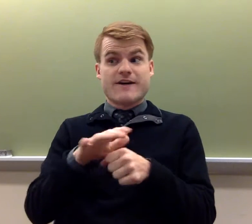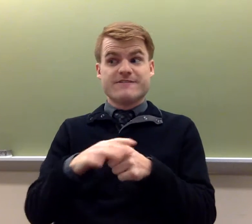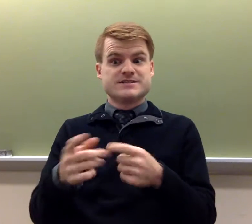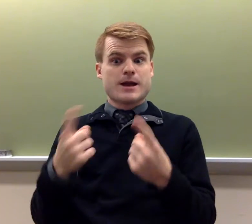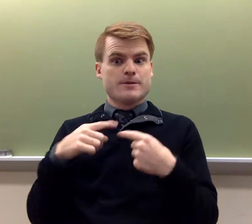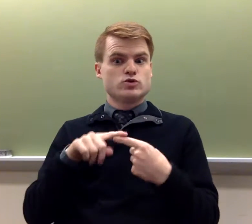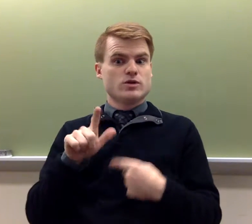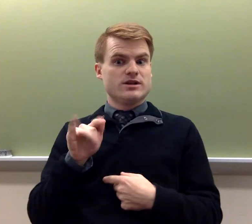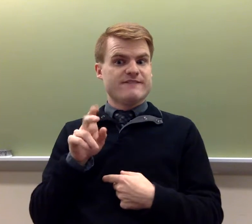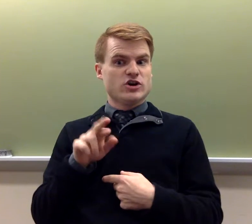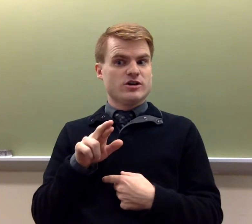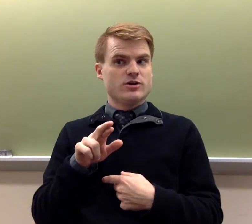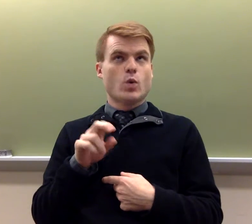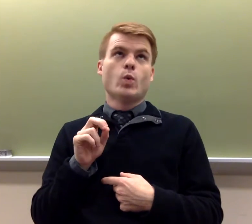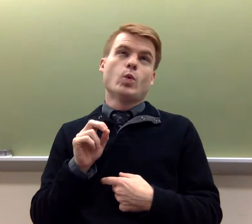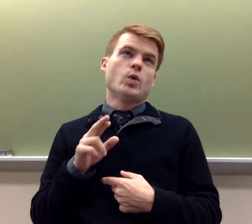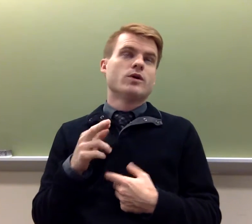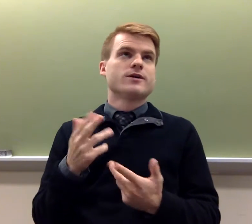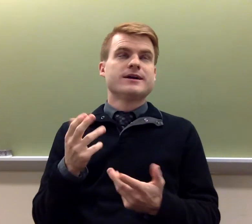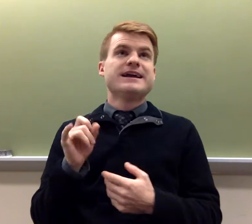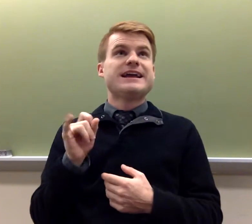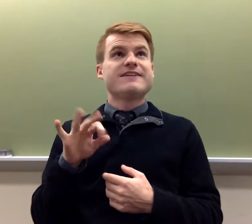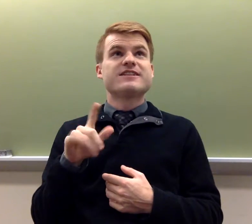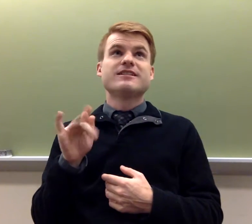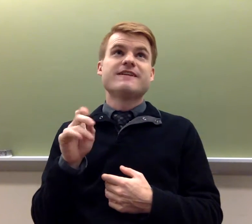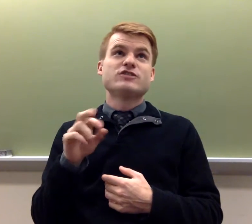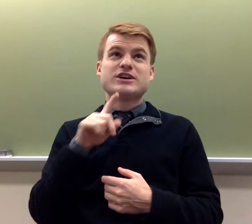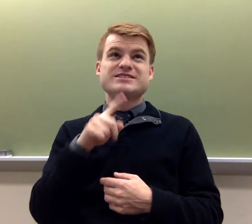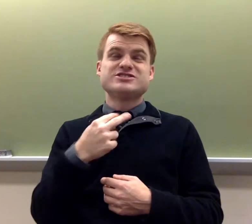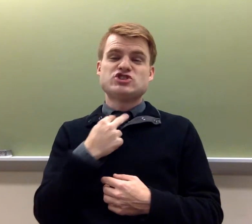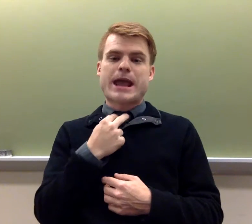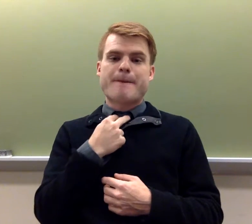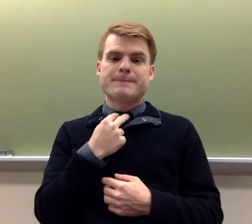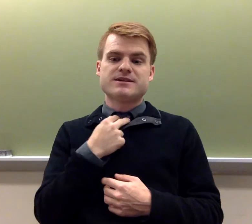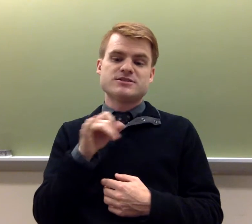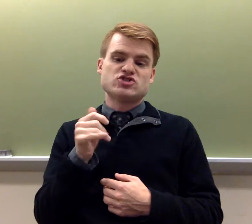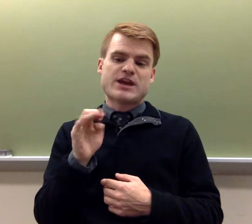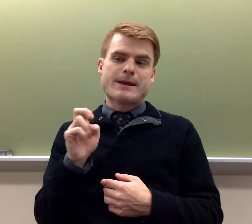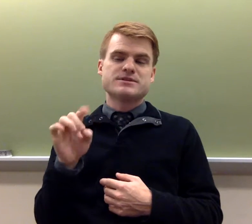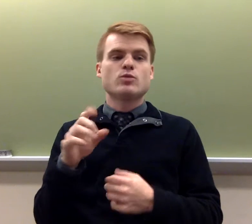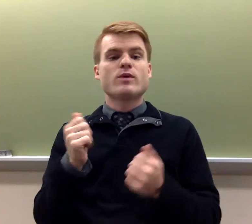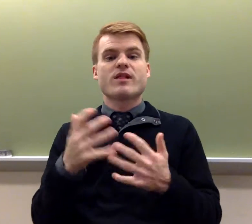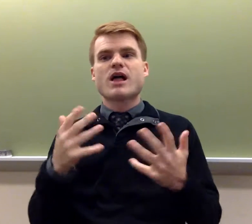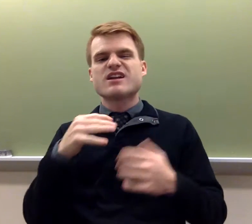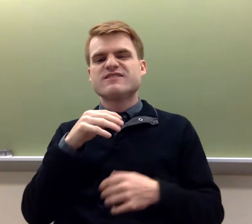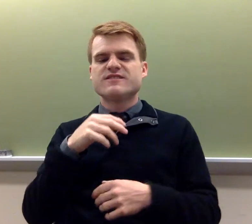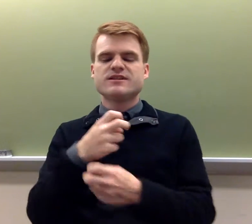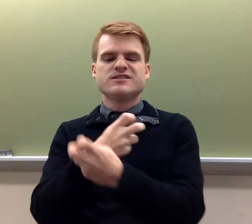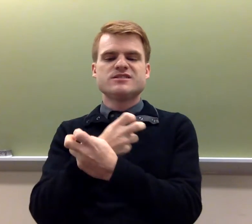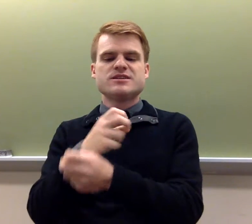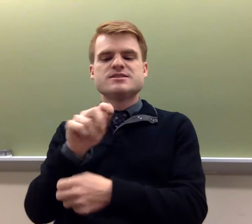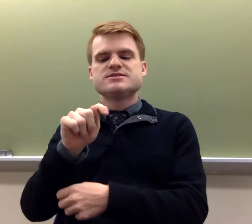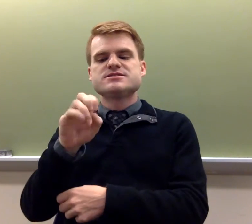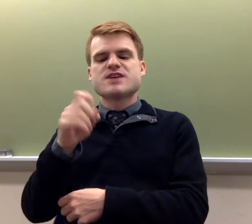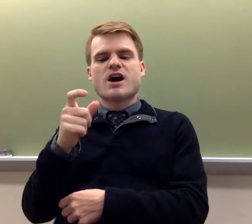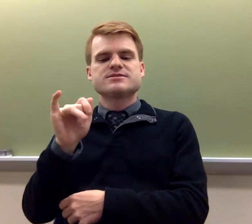liver, or if the liver is jammed with a lot of toxic material, then it can't do its